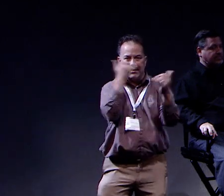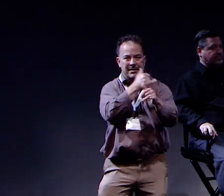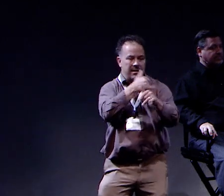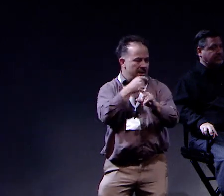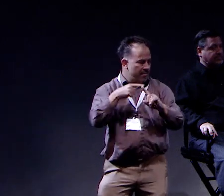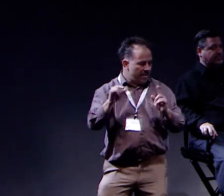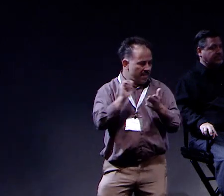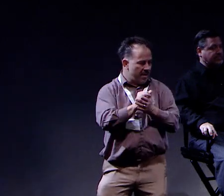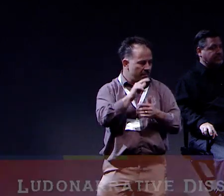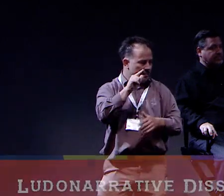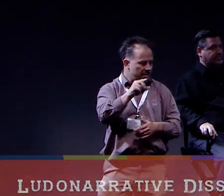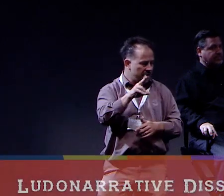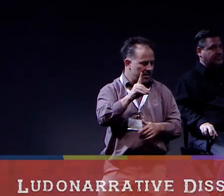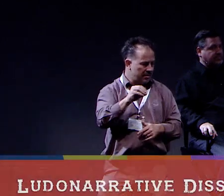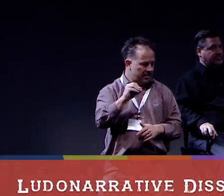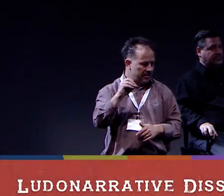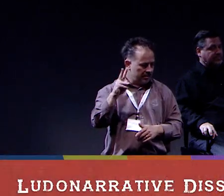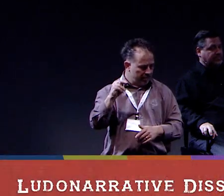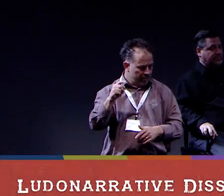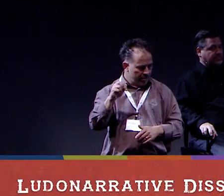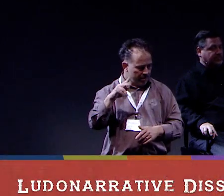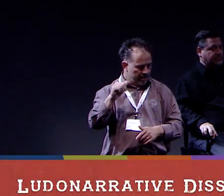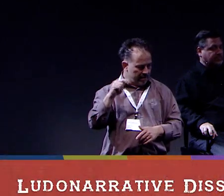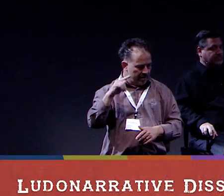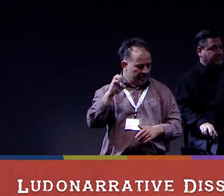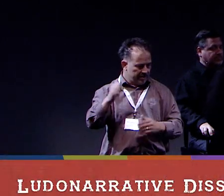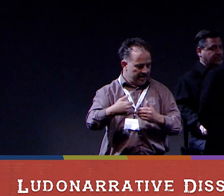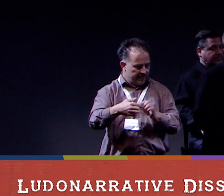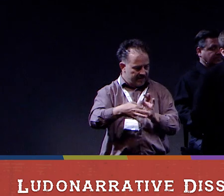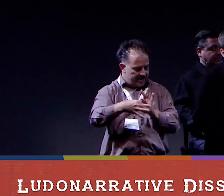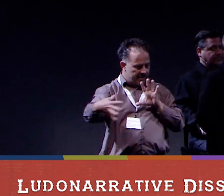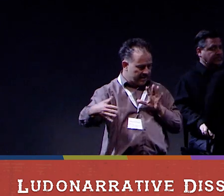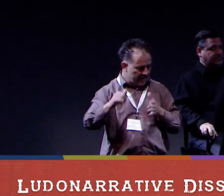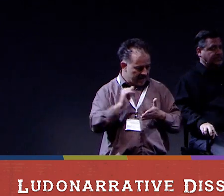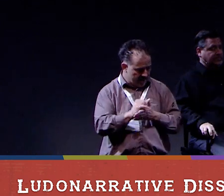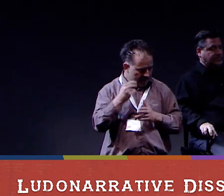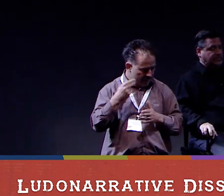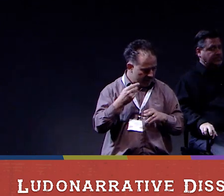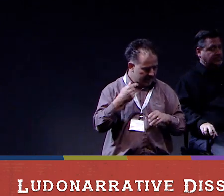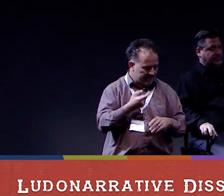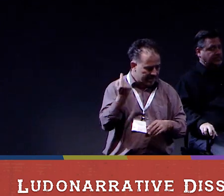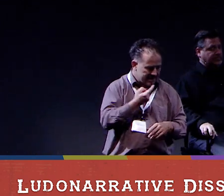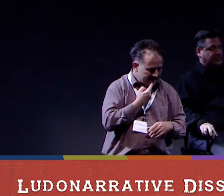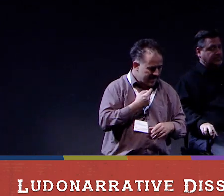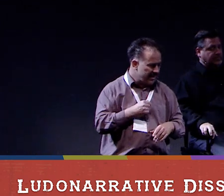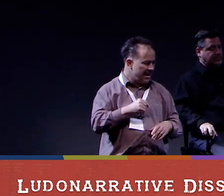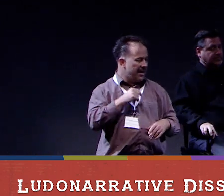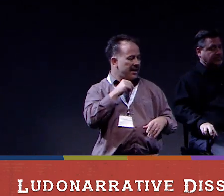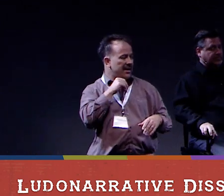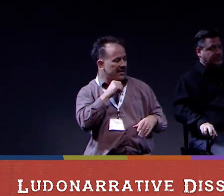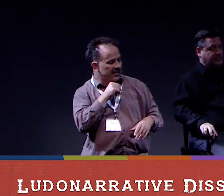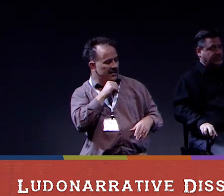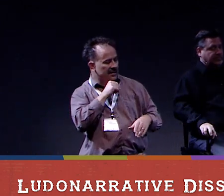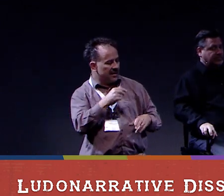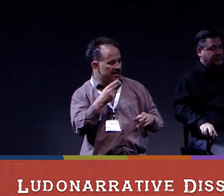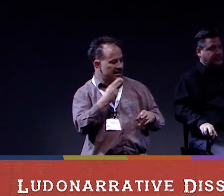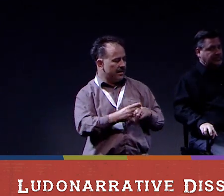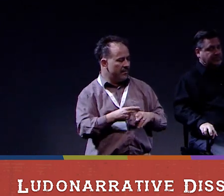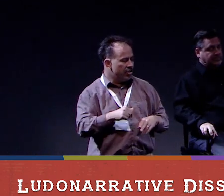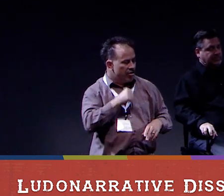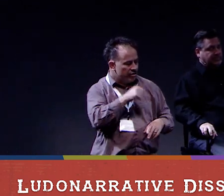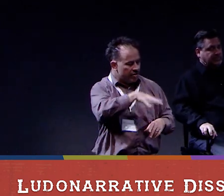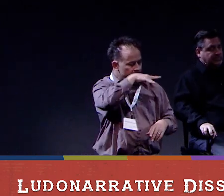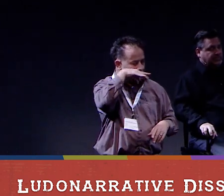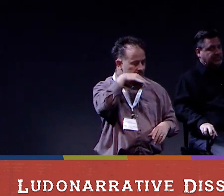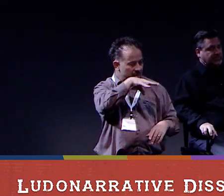ludonarrative dissonance. This is a photo I took at an unnamed museum. This is ludonarrative dissonance. You don't smell a smell by